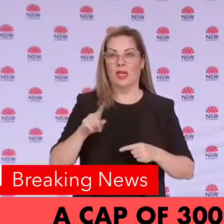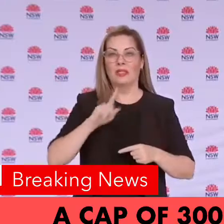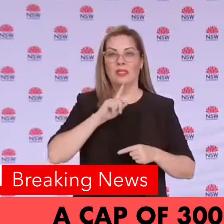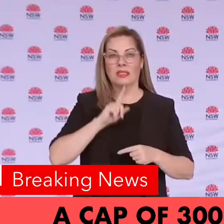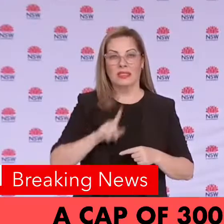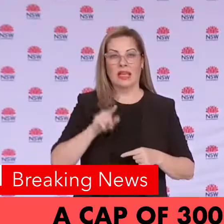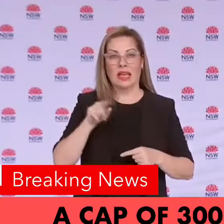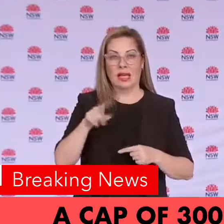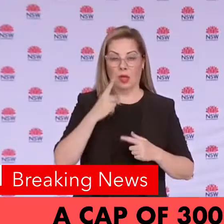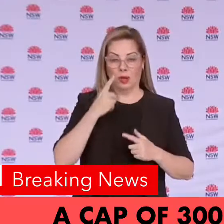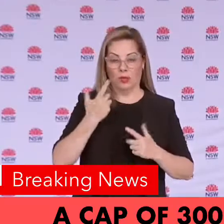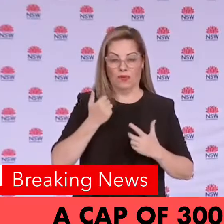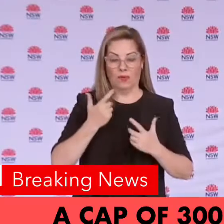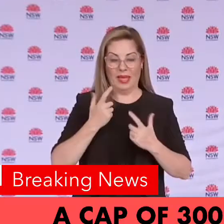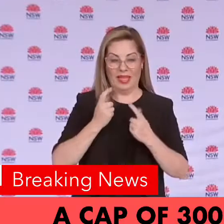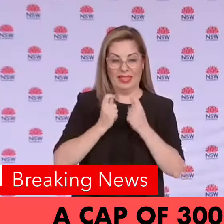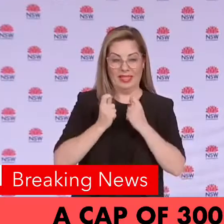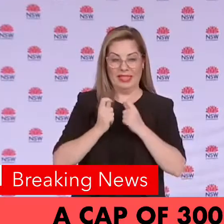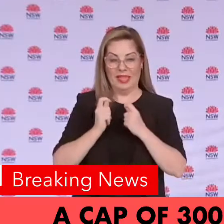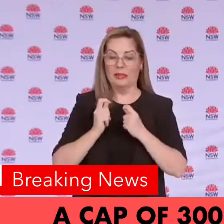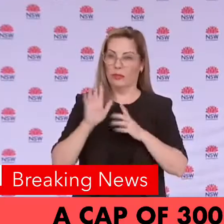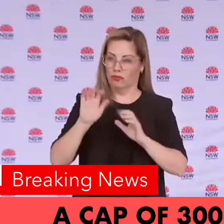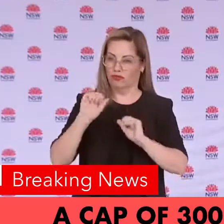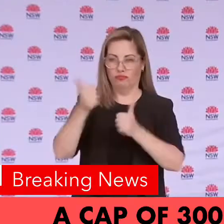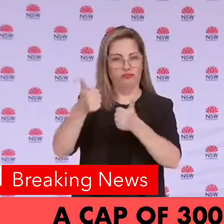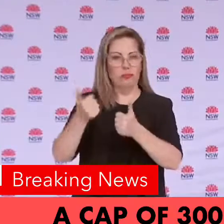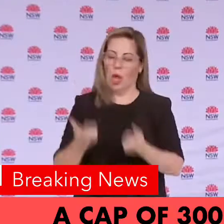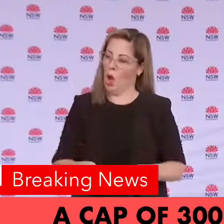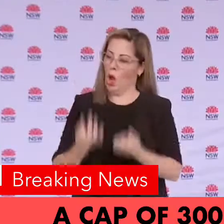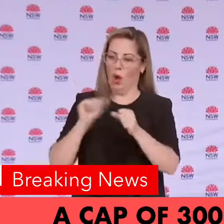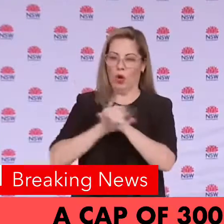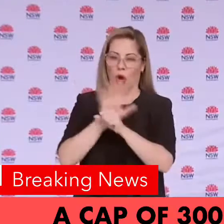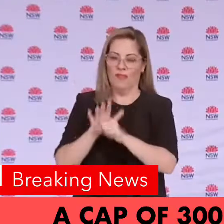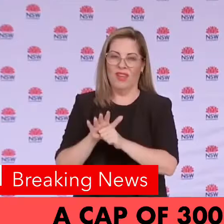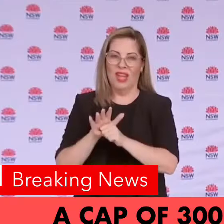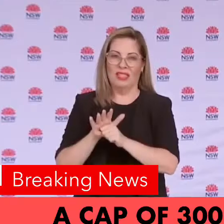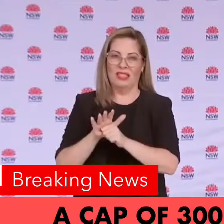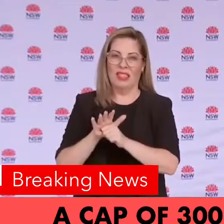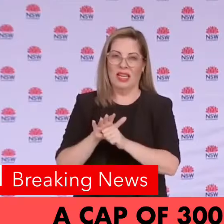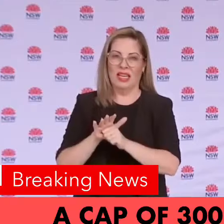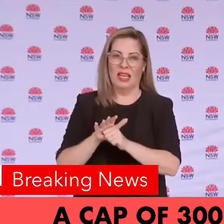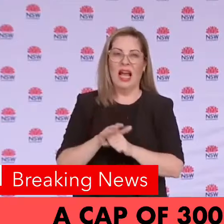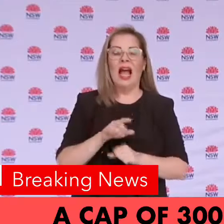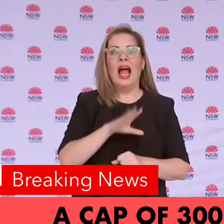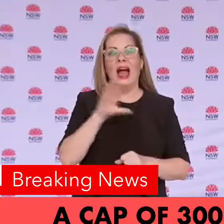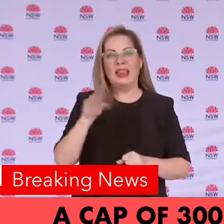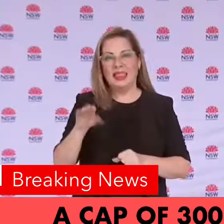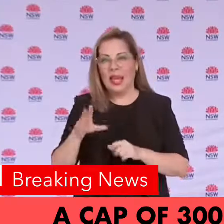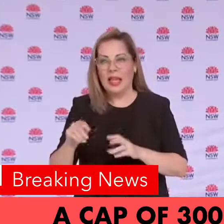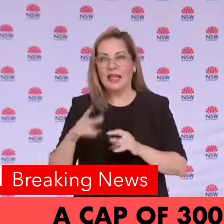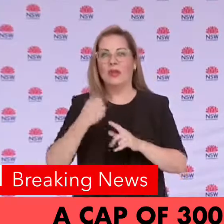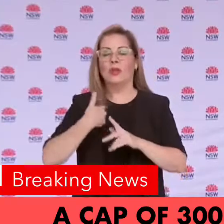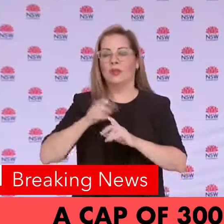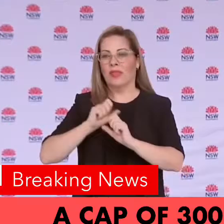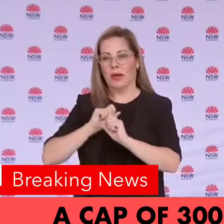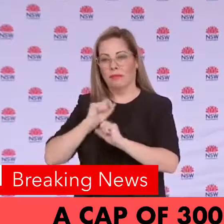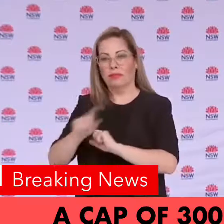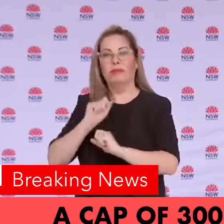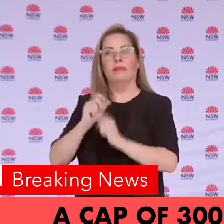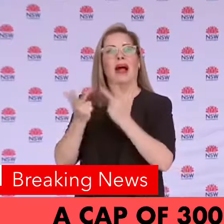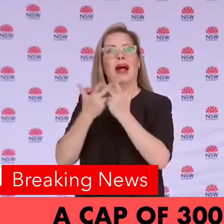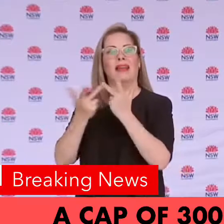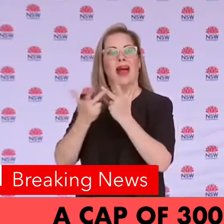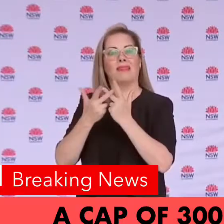or subsequently been sent another message from New South Wales Health saying, no, you need to isolate till the 26th, and another message the